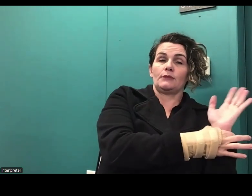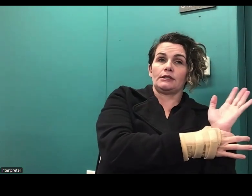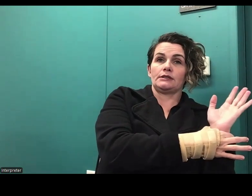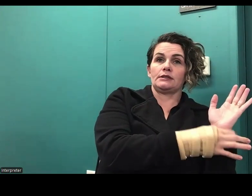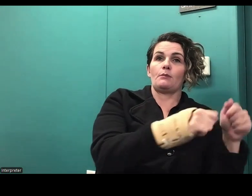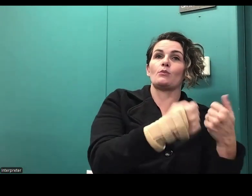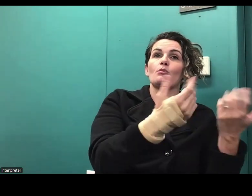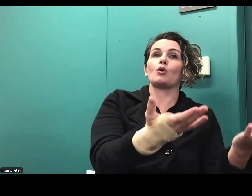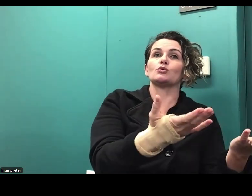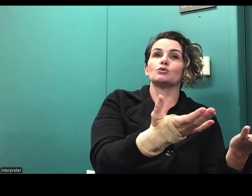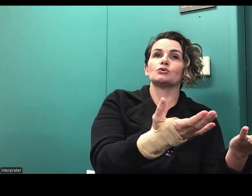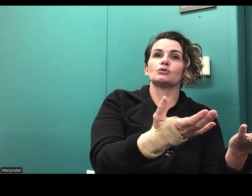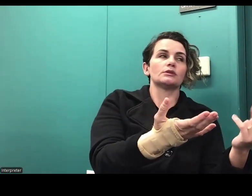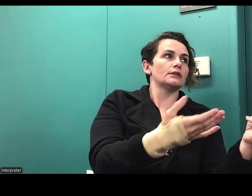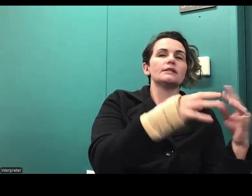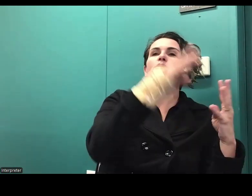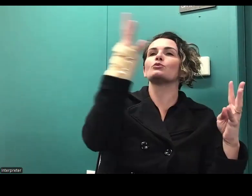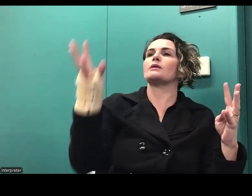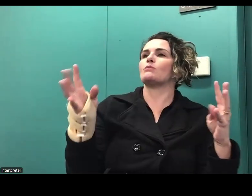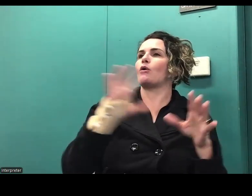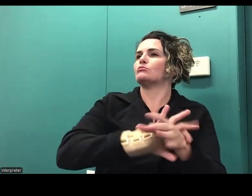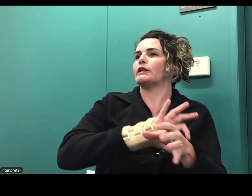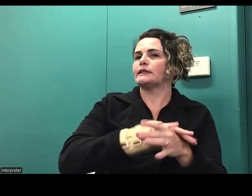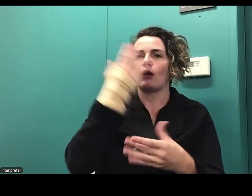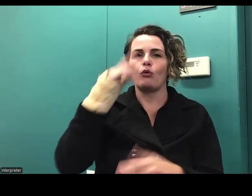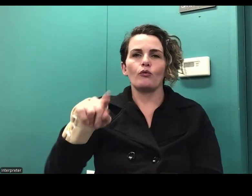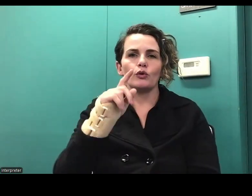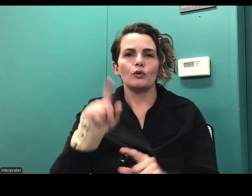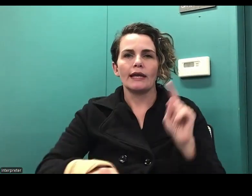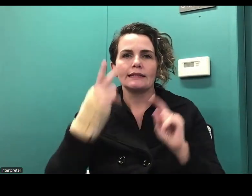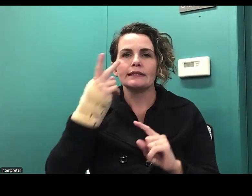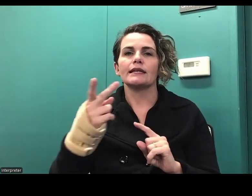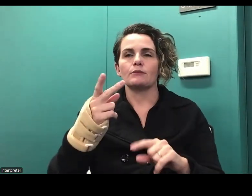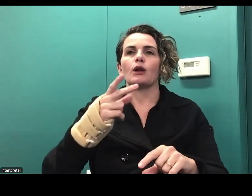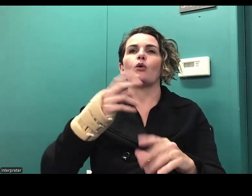is promoting, it's a rainbow bracelet. It's not a rainbow flag. It's a rainbow bracelet.